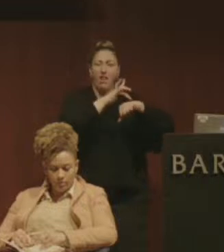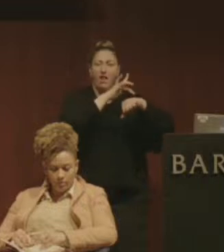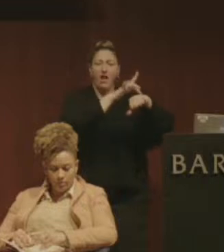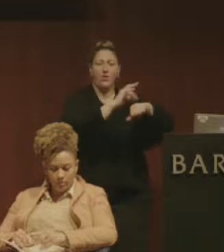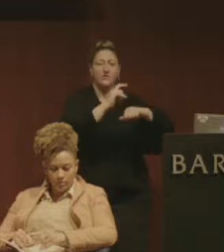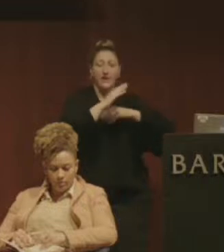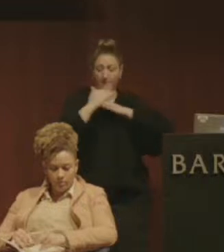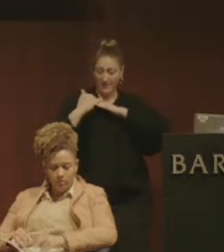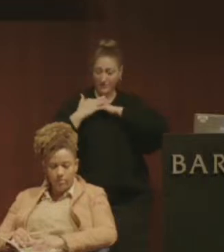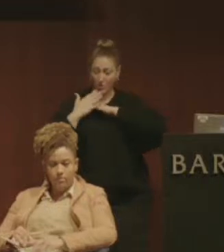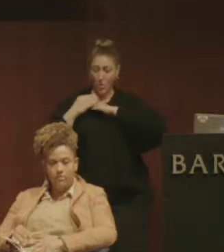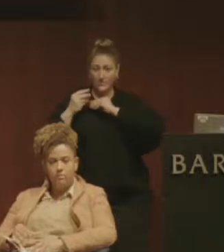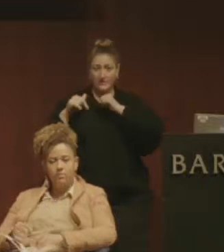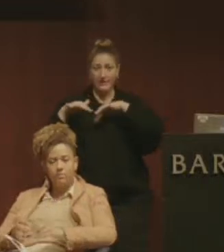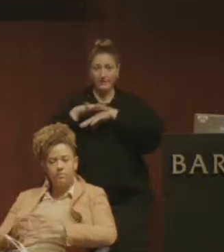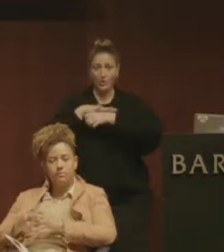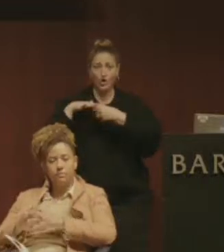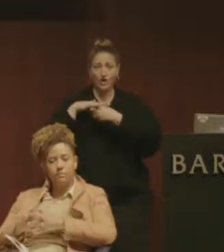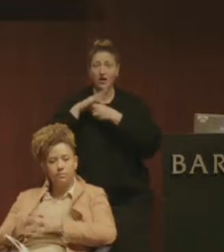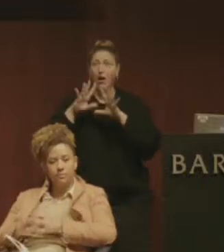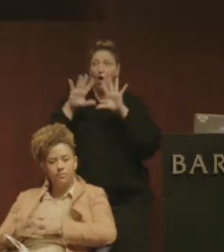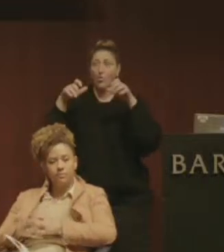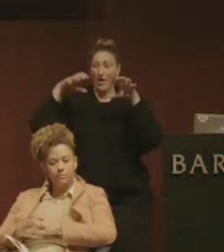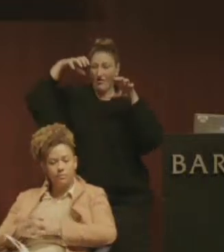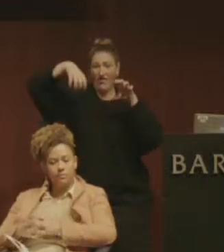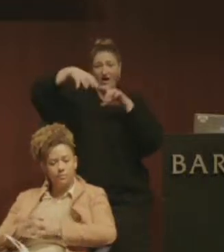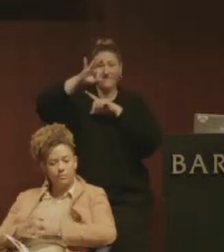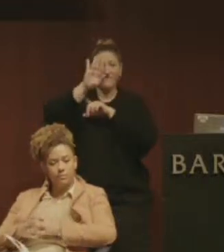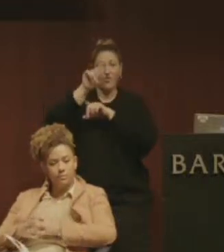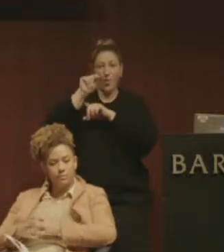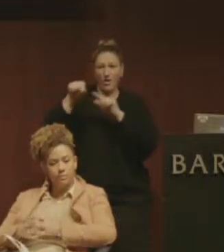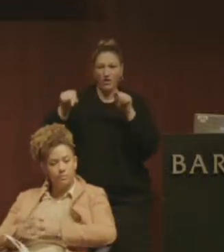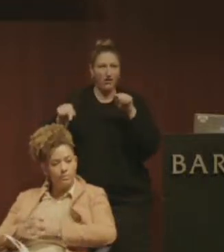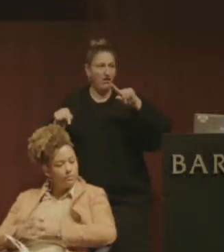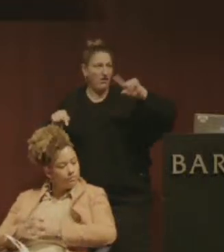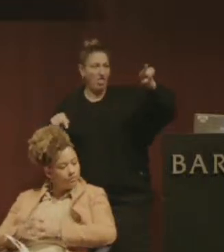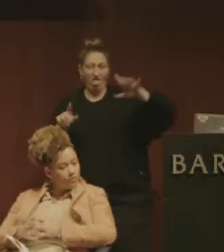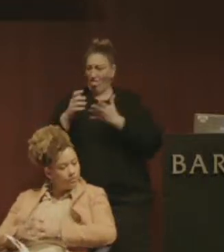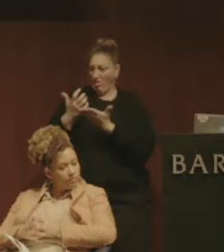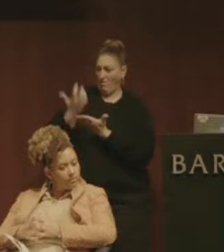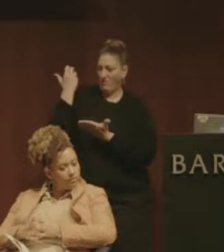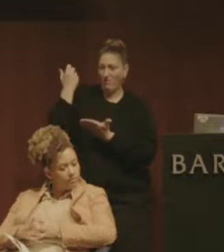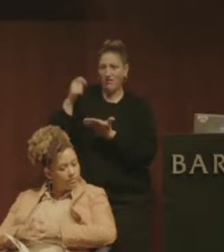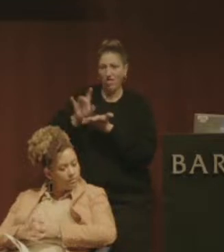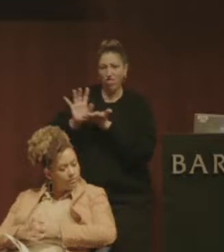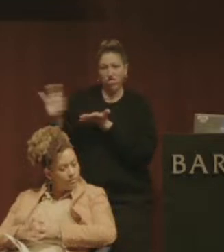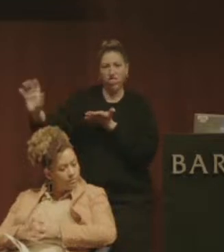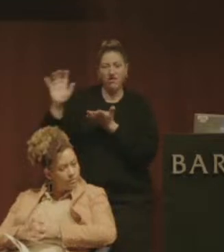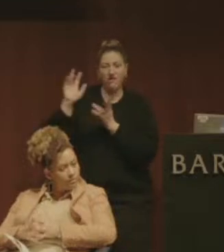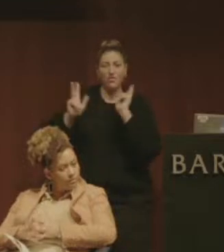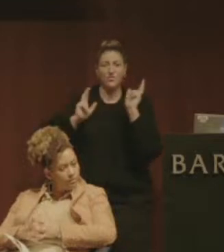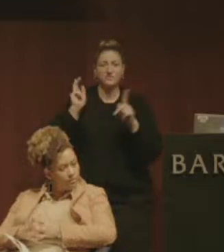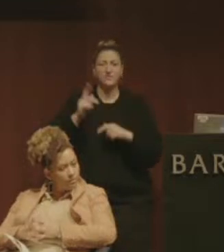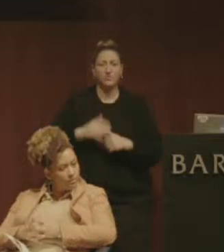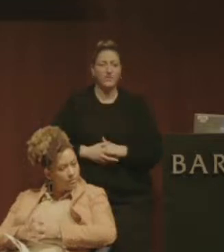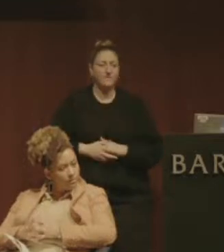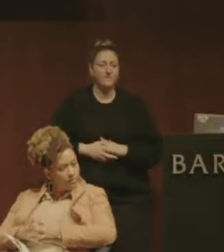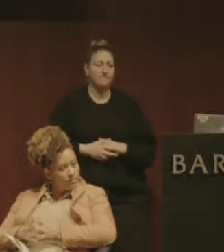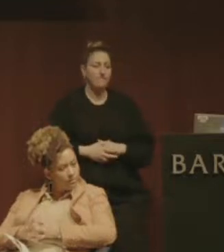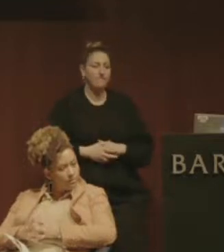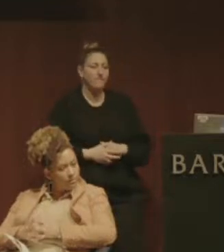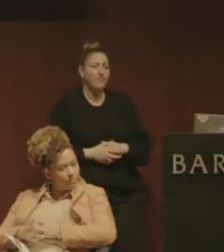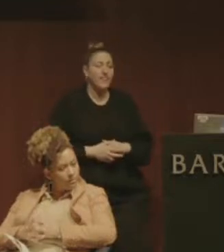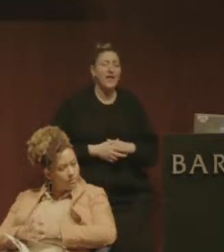neighborhood surrounding the fort. In the 1990s, the seaside community of Preguiça, located on the beach next to Solar do